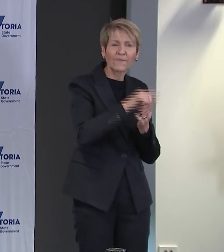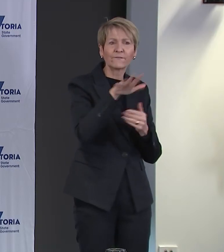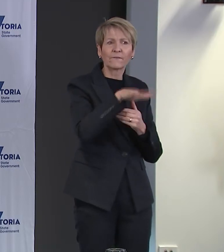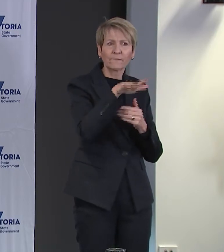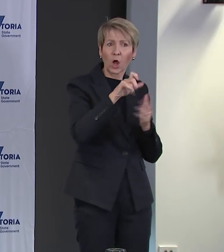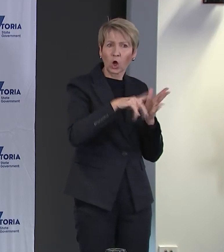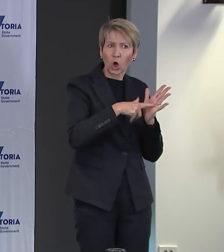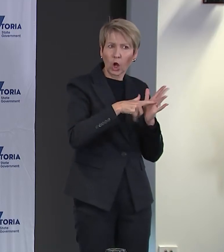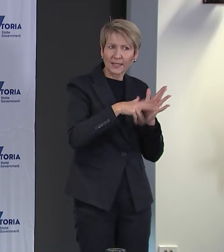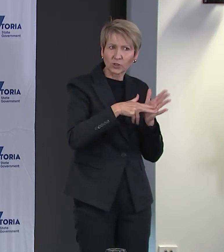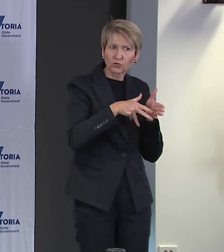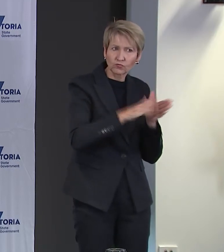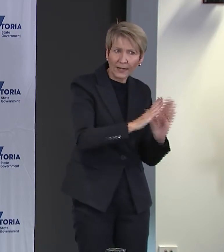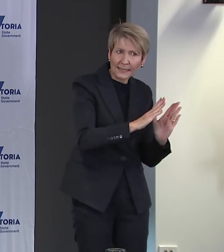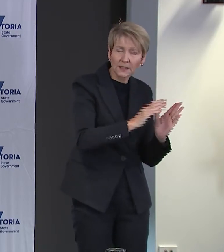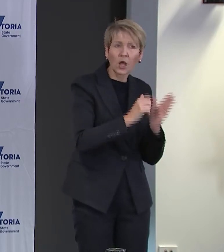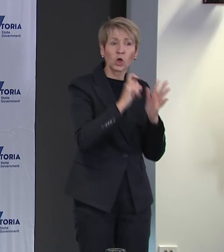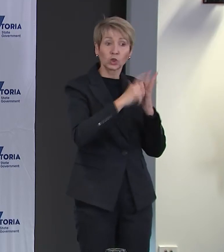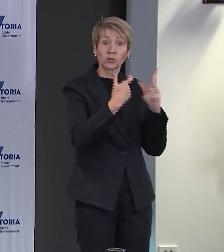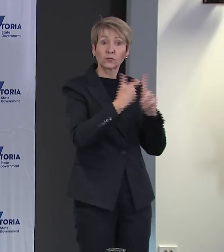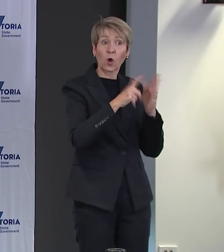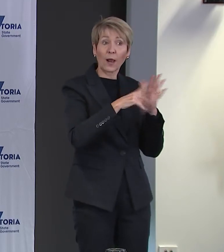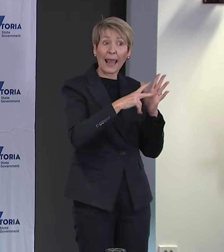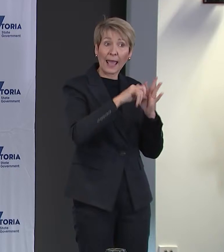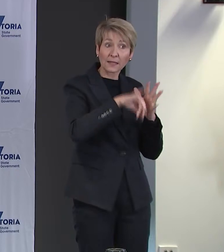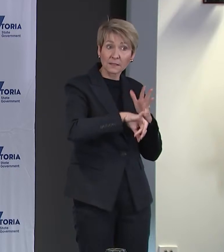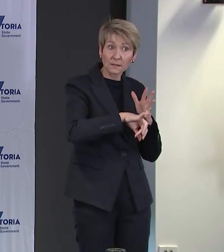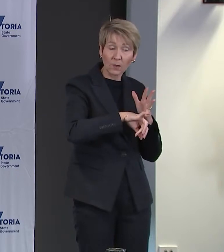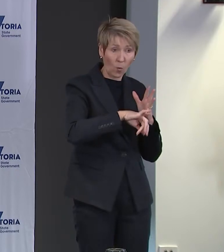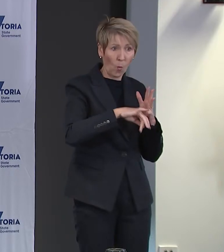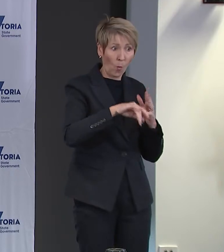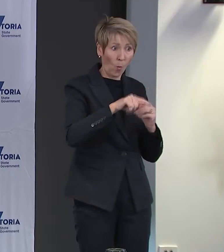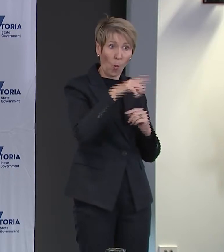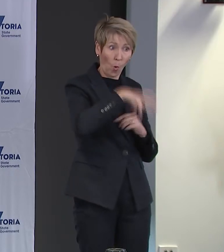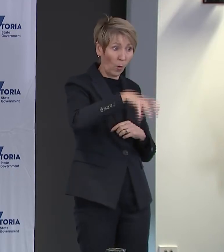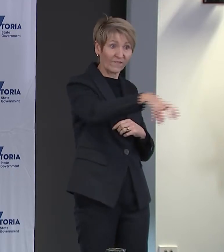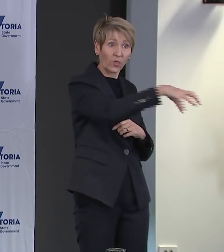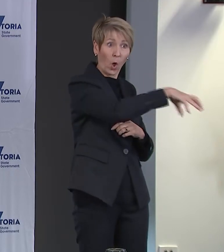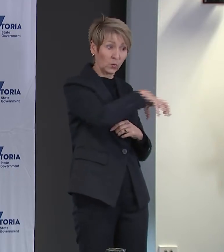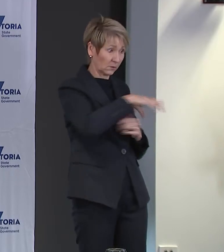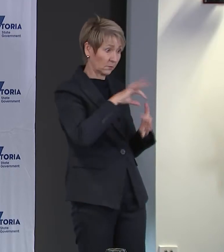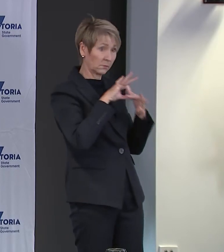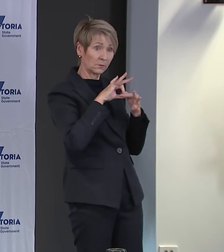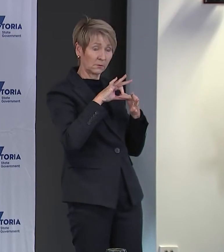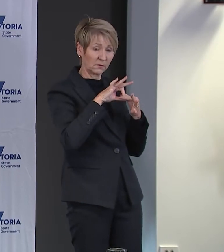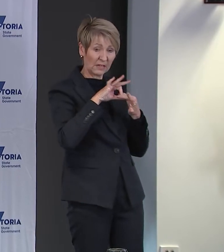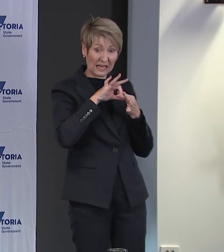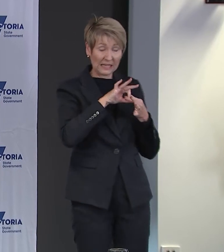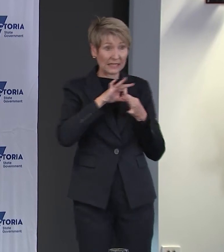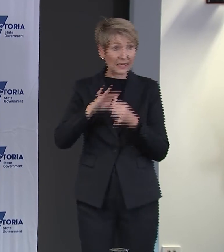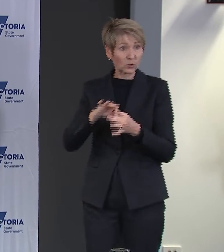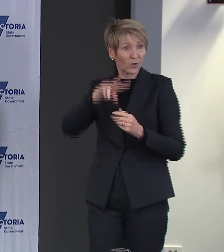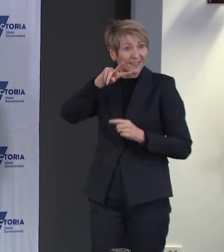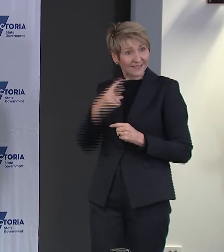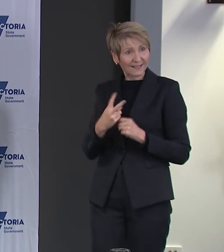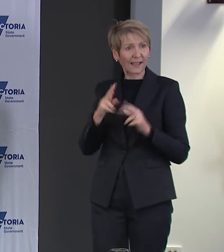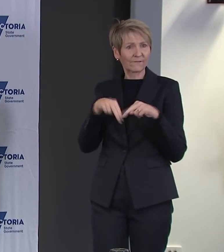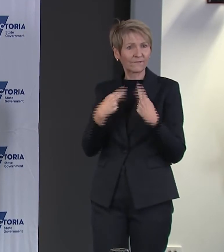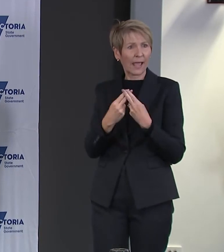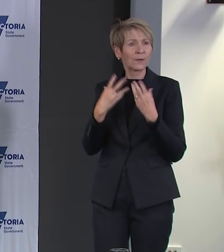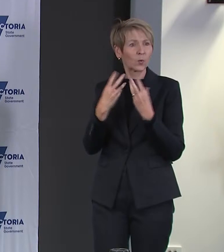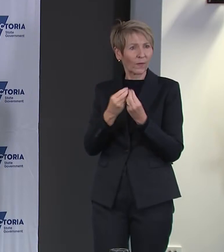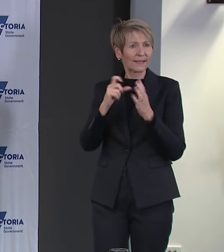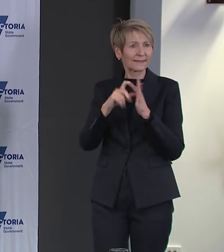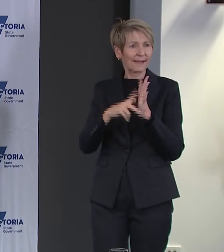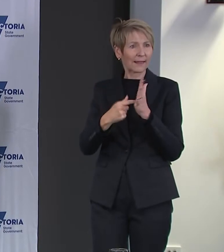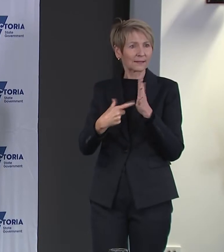Street building in Docklands. Yep. Are they all linked to the second Delta family and their movements before the lockdown began? So a